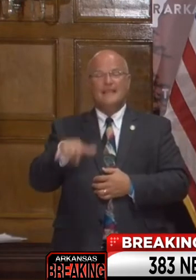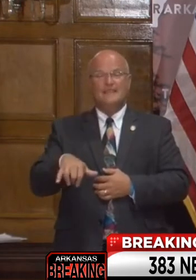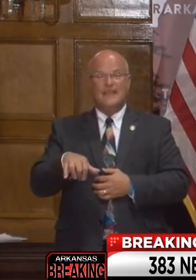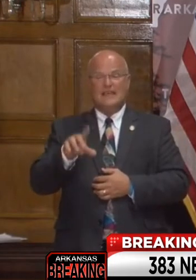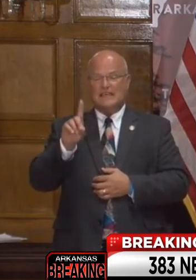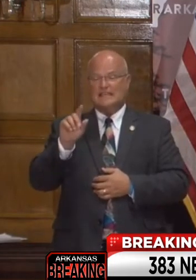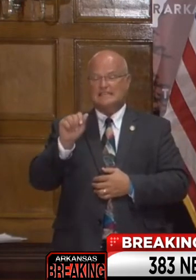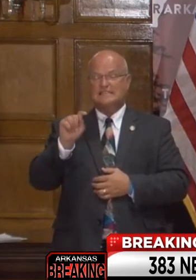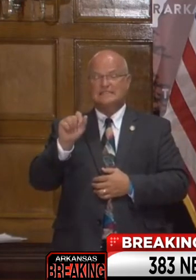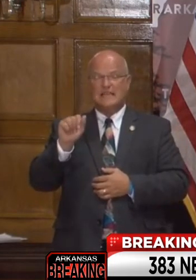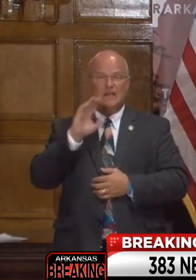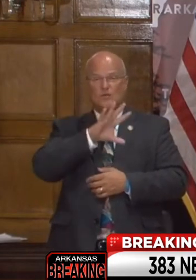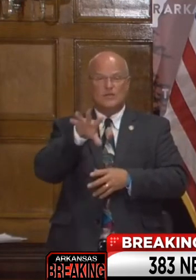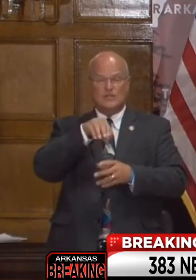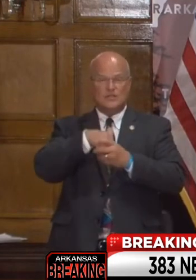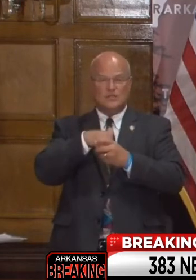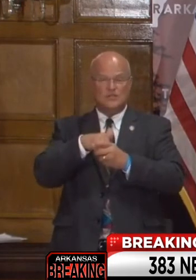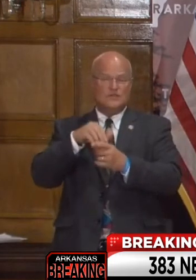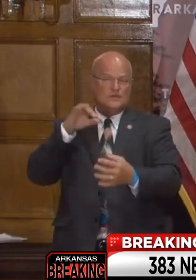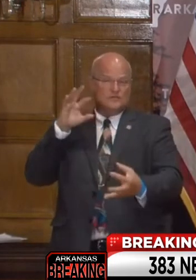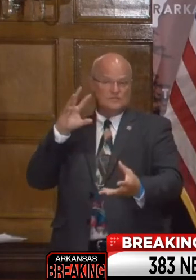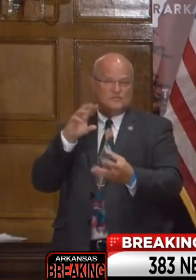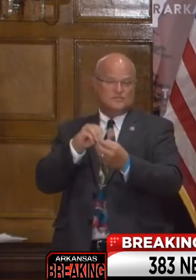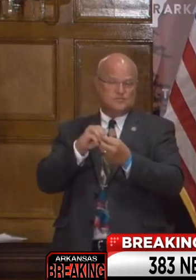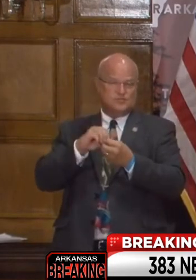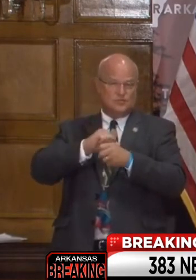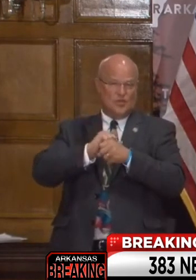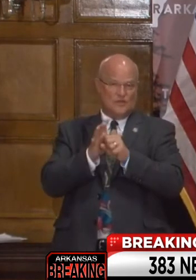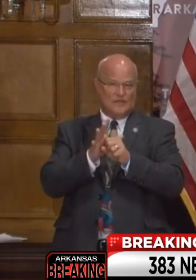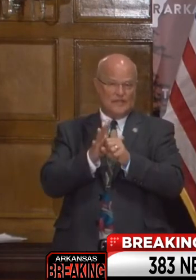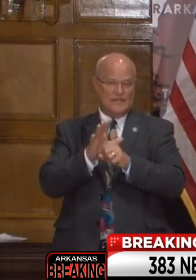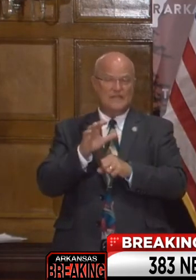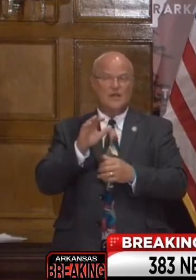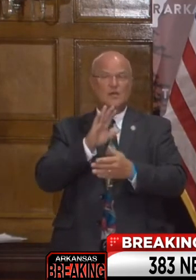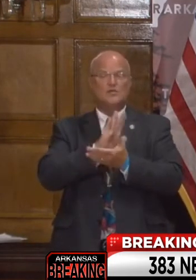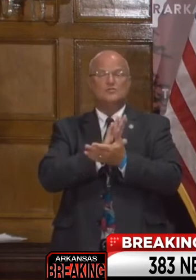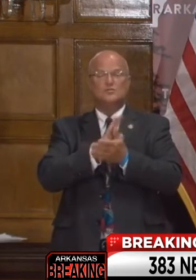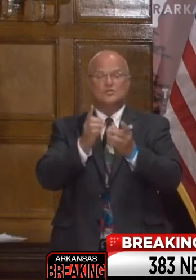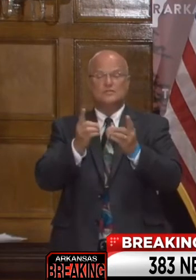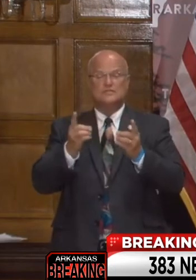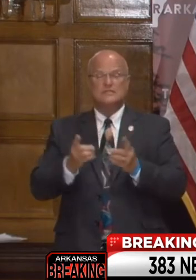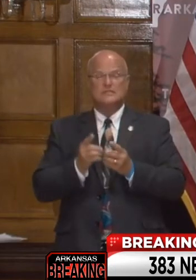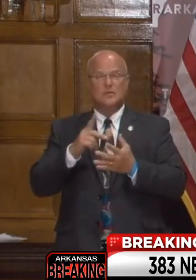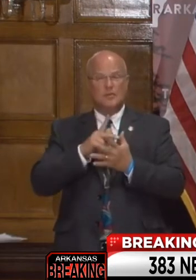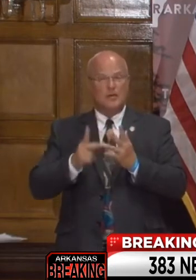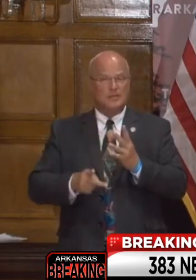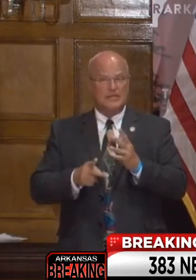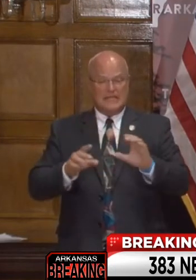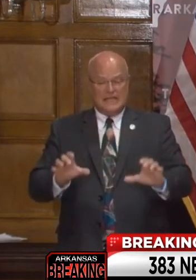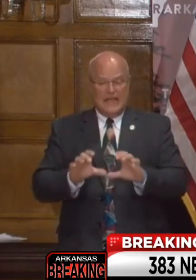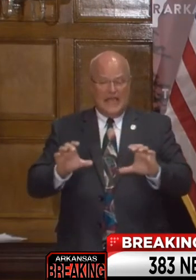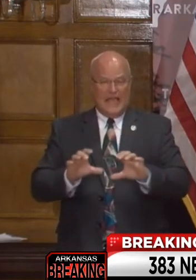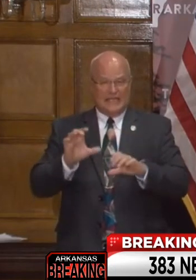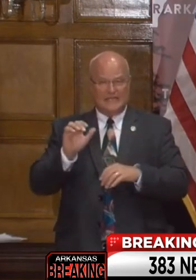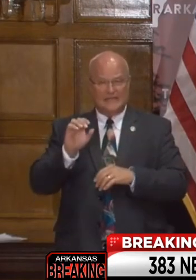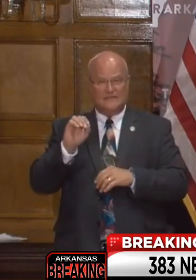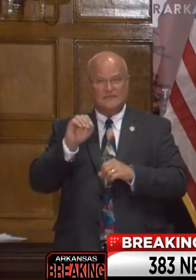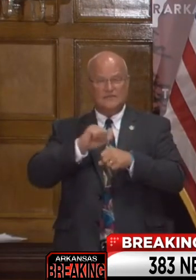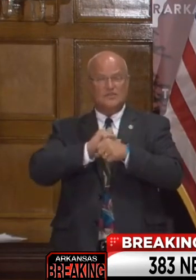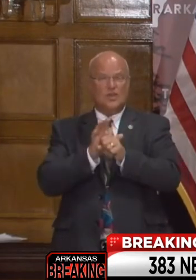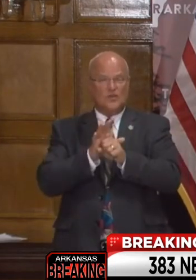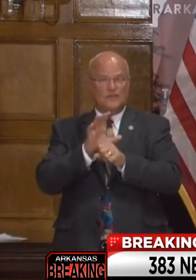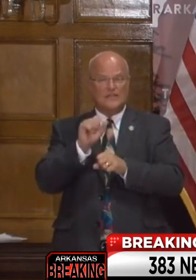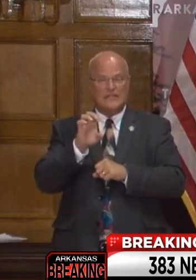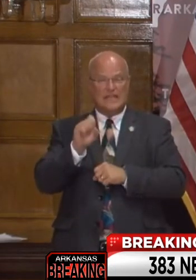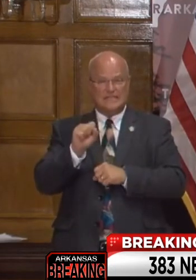Those data points will include the cumulative COVID-19 cases per school district population, the active COVID-19 cases